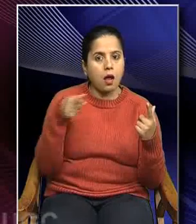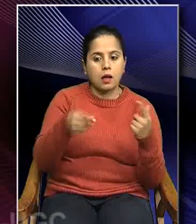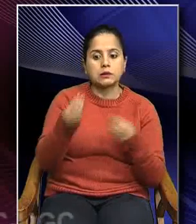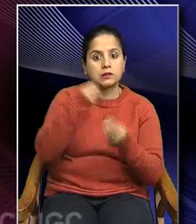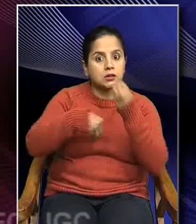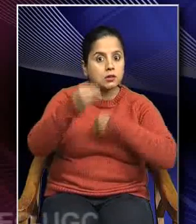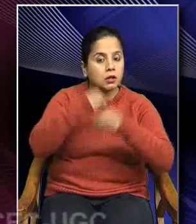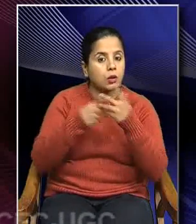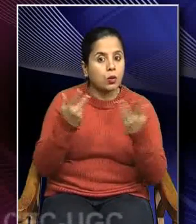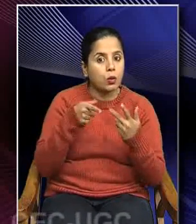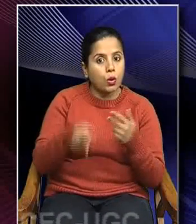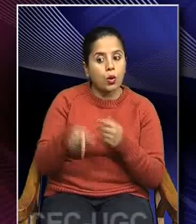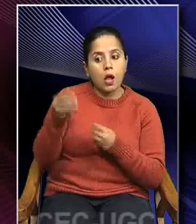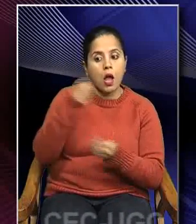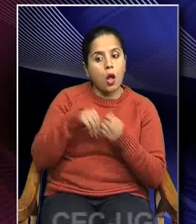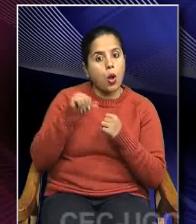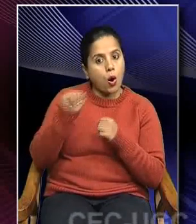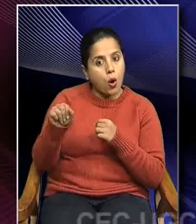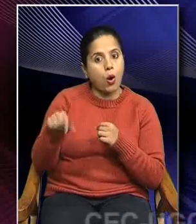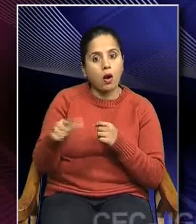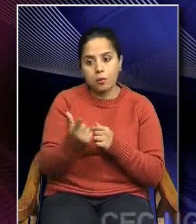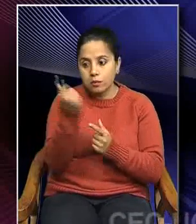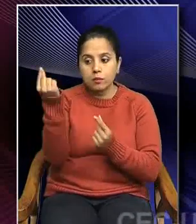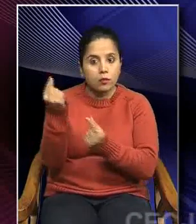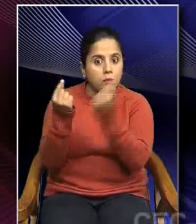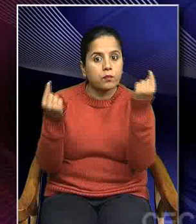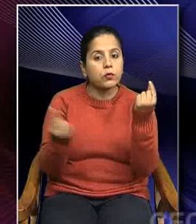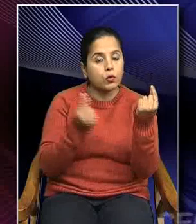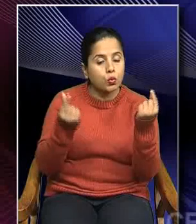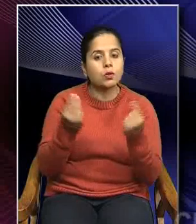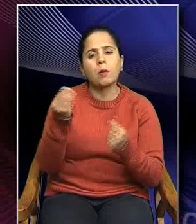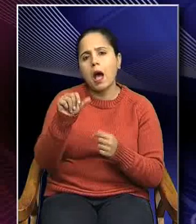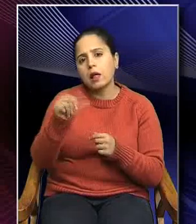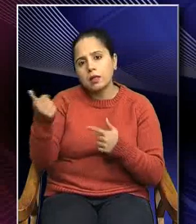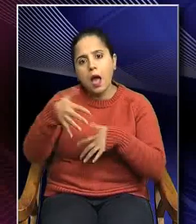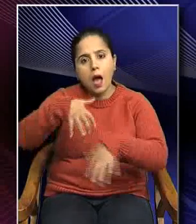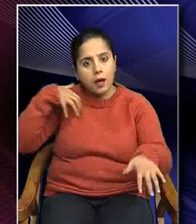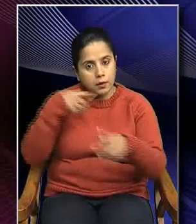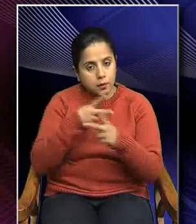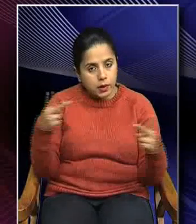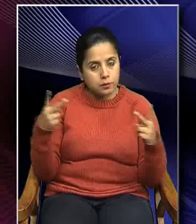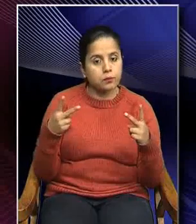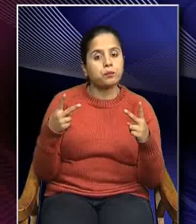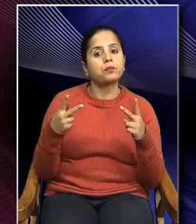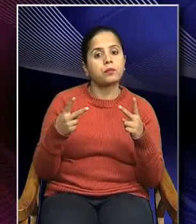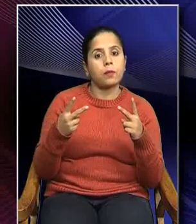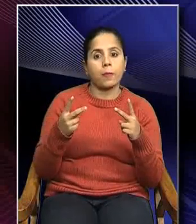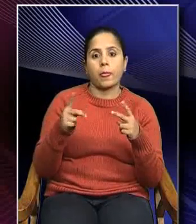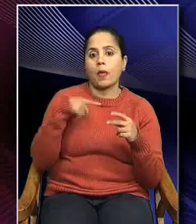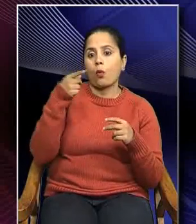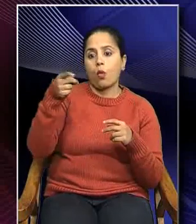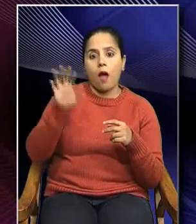by the eaters of plants. Now, other animals who are